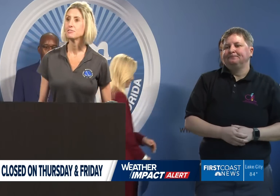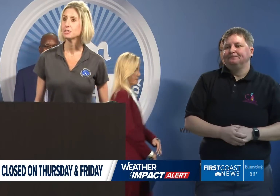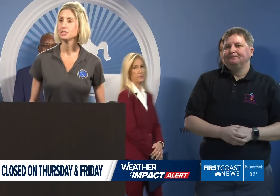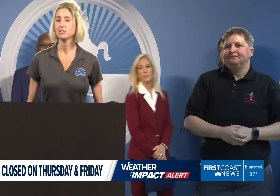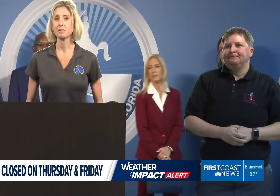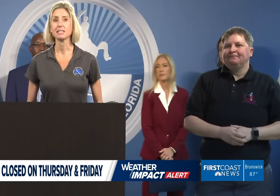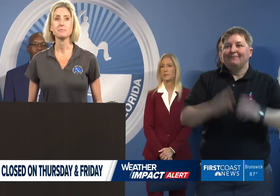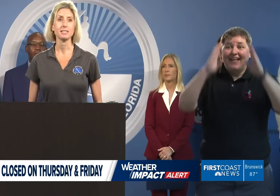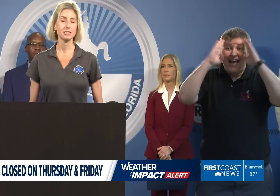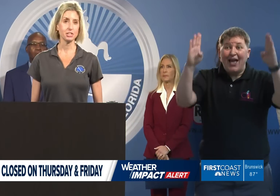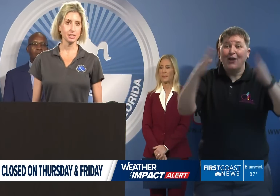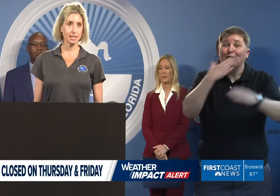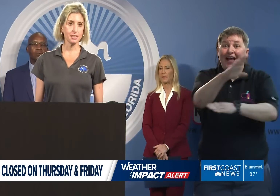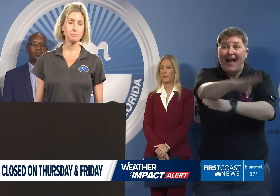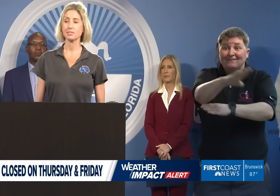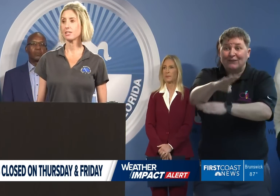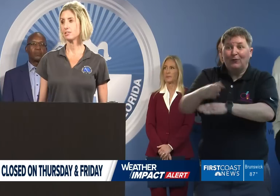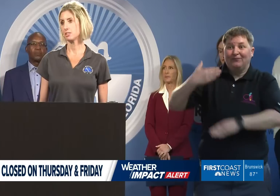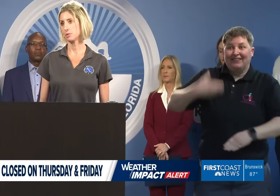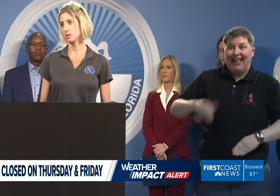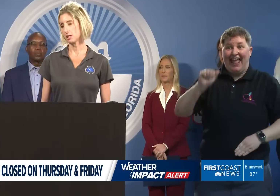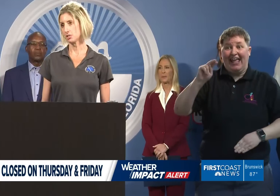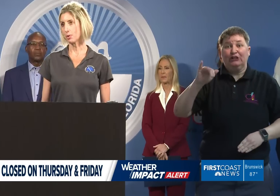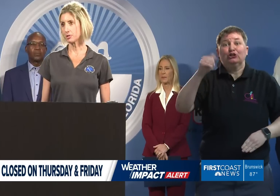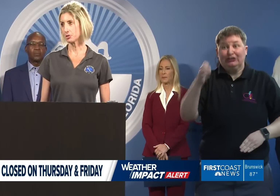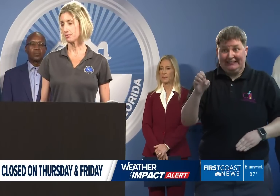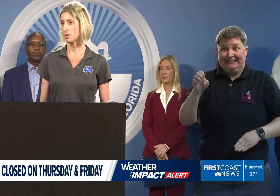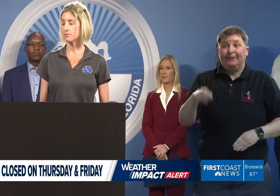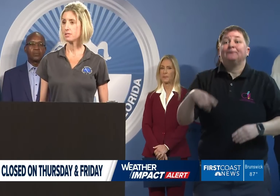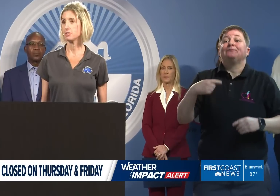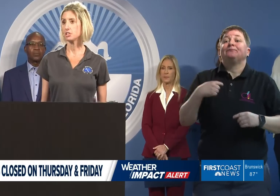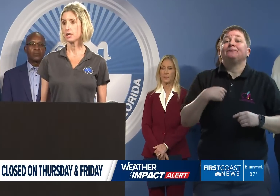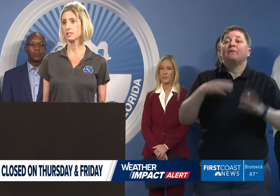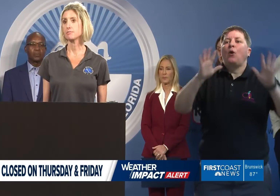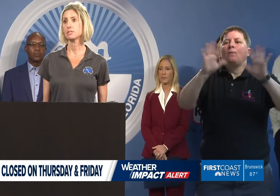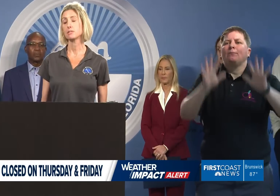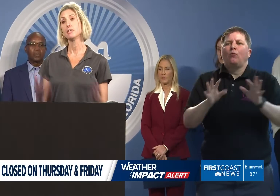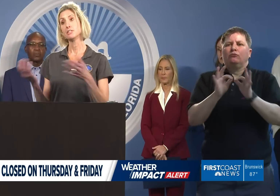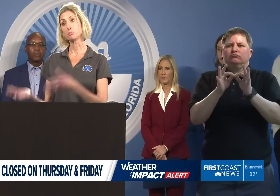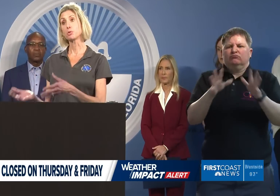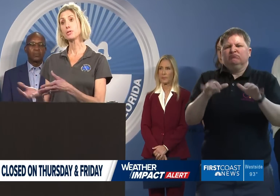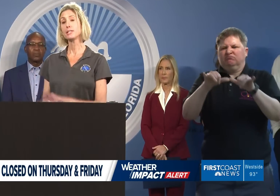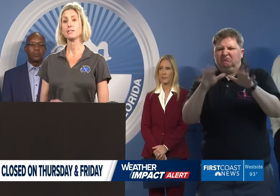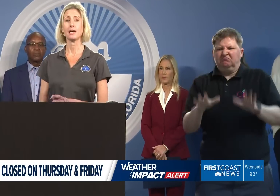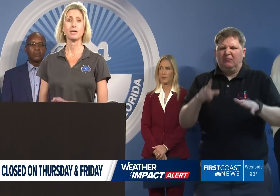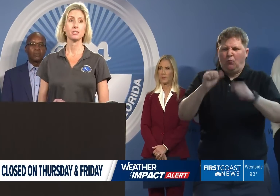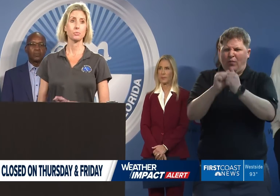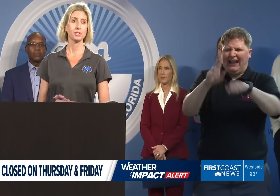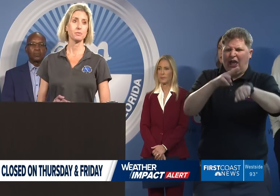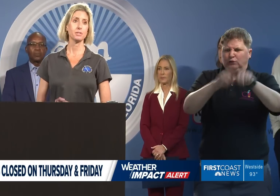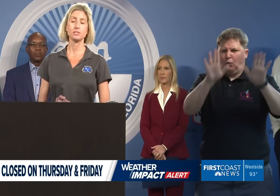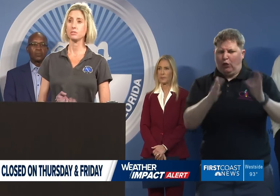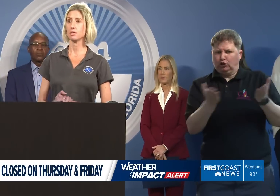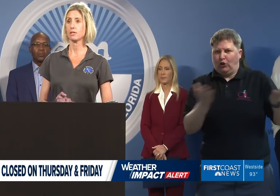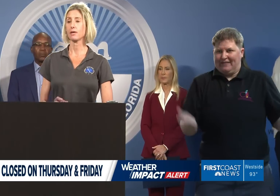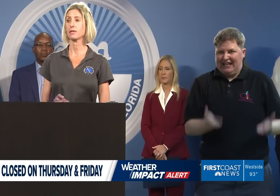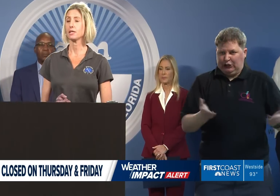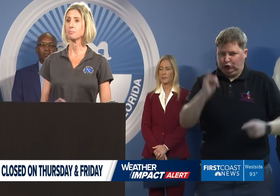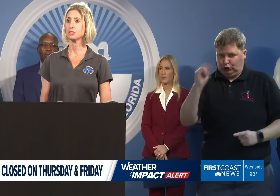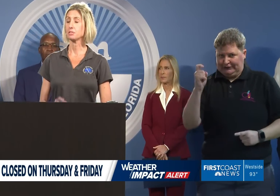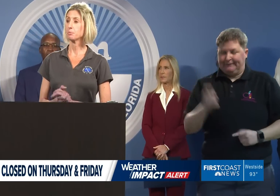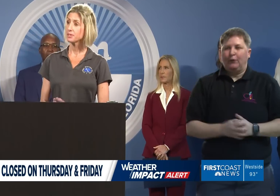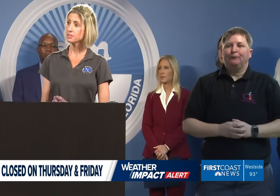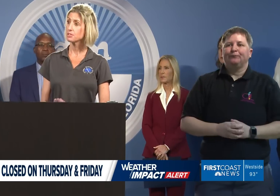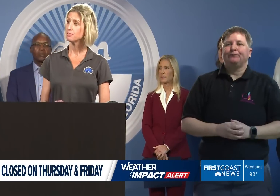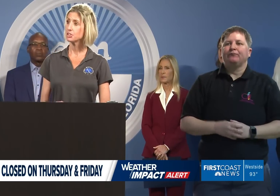Hey, good afternoon. My name's Angie Agnetti, meteorologist with the National Weather Service office here in Jacksonville, deployed, working with the Duval